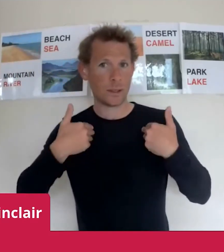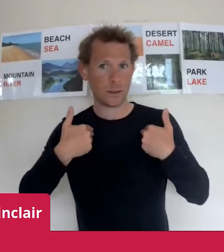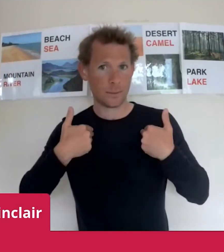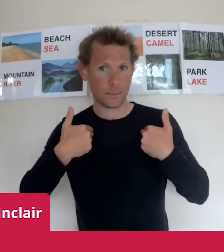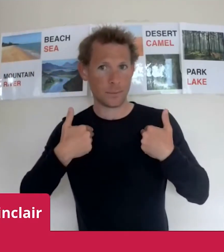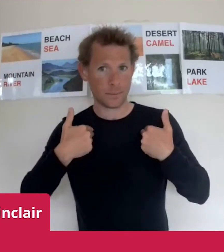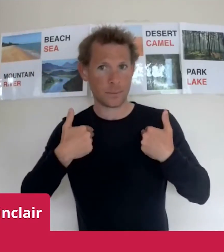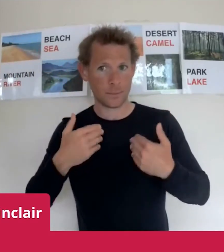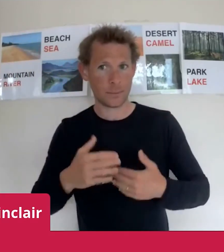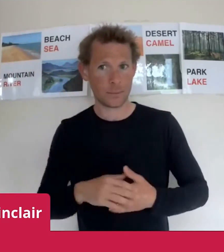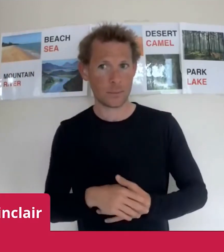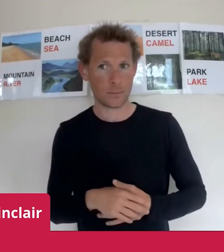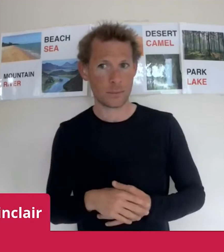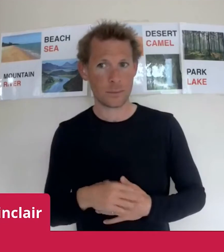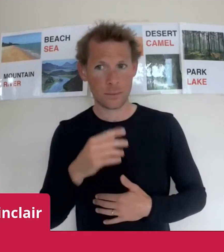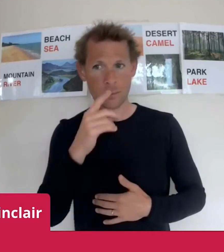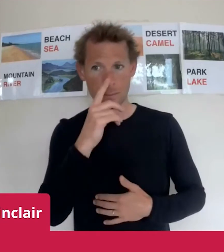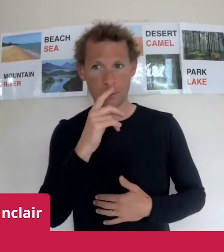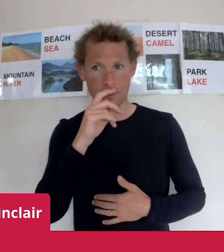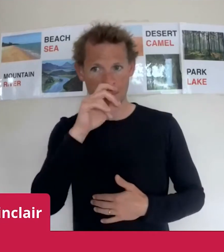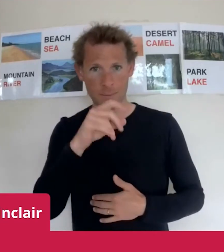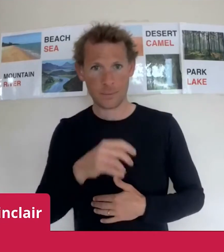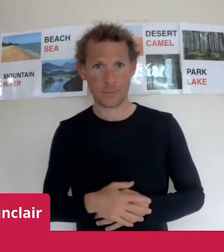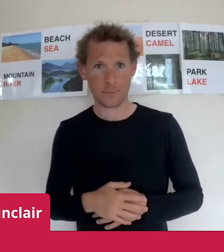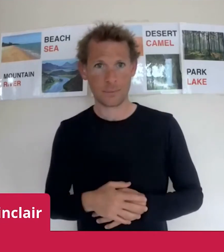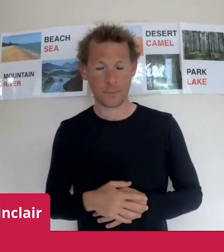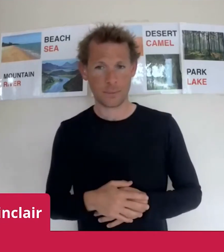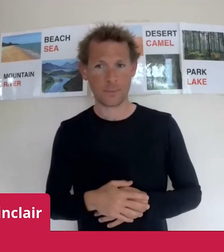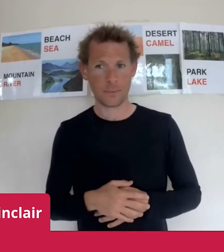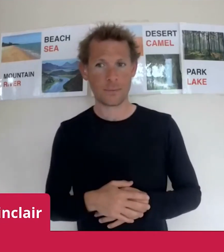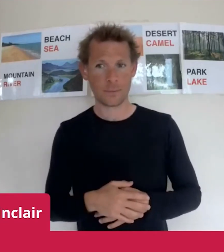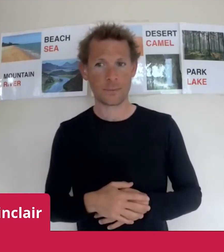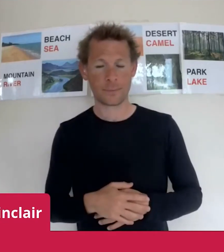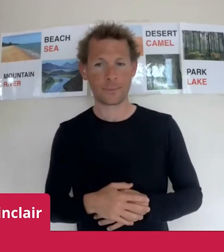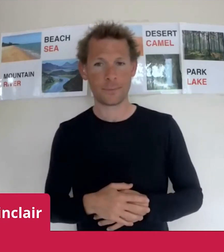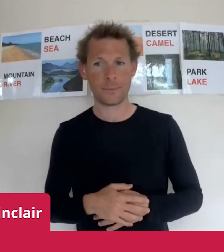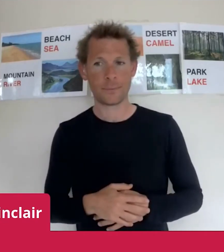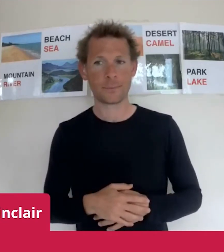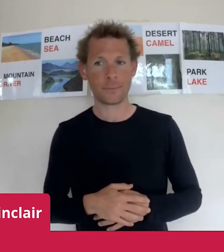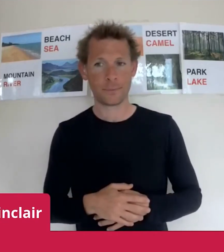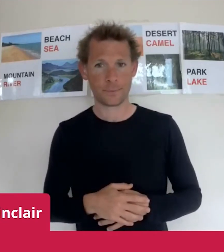So from now on, the interpreter's not going to voice over anything, and we're just going to have a conversation, you and I.